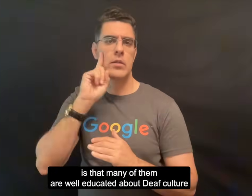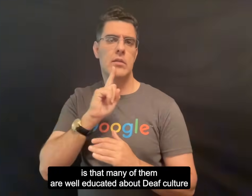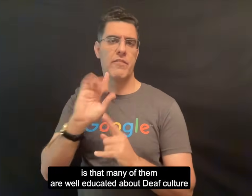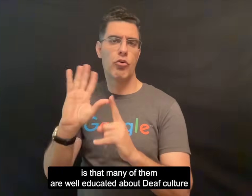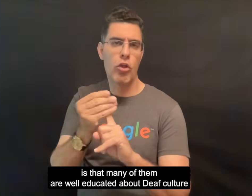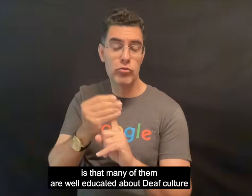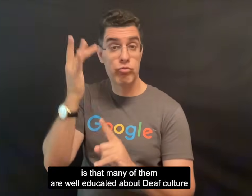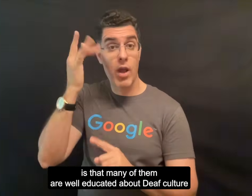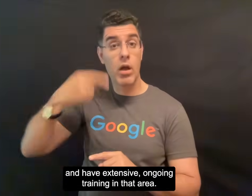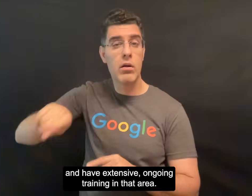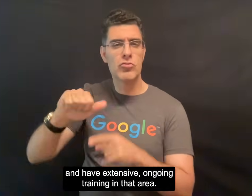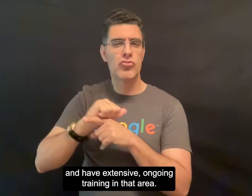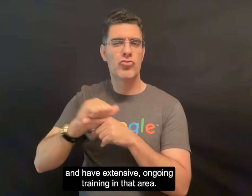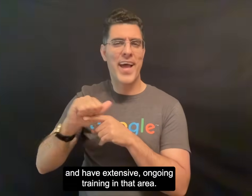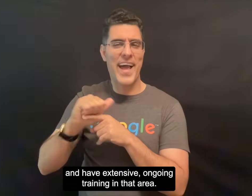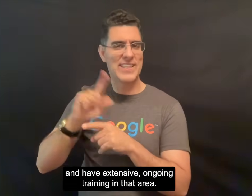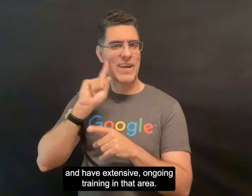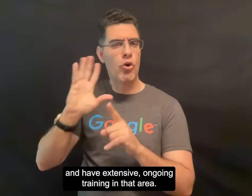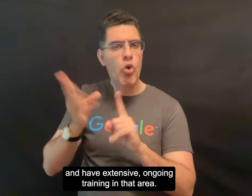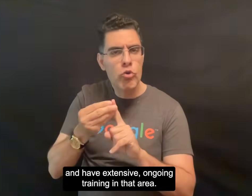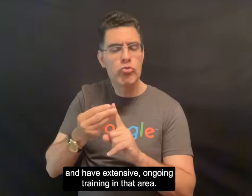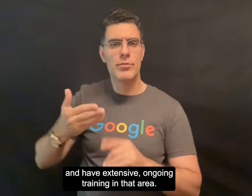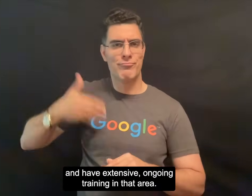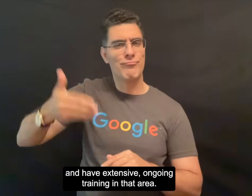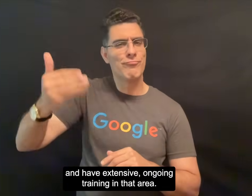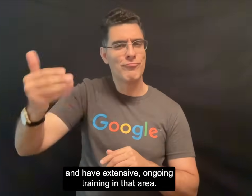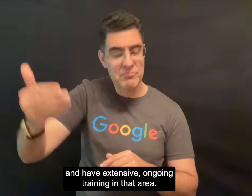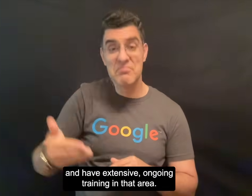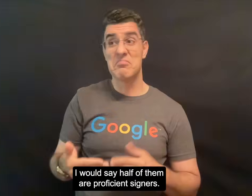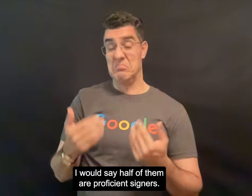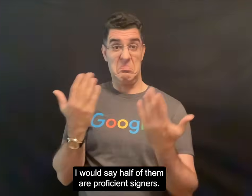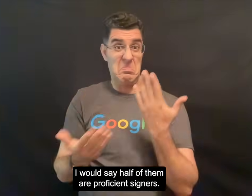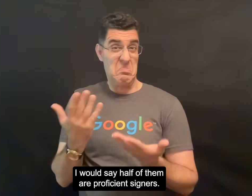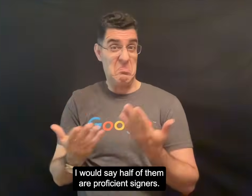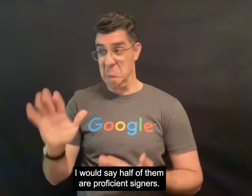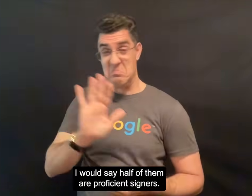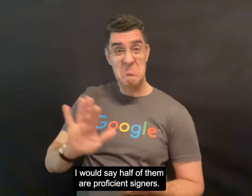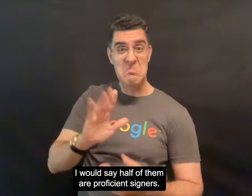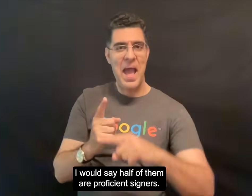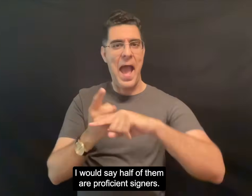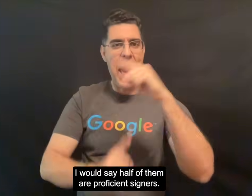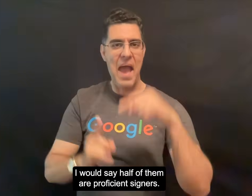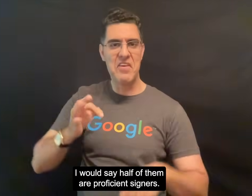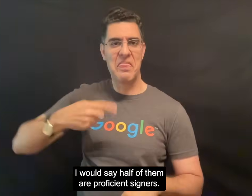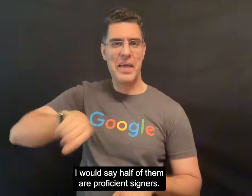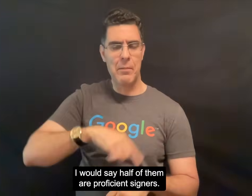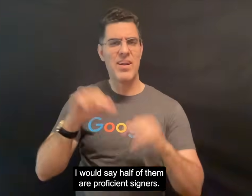about Deaf culture and have extensive ongoing training in that area. I would say half of them are proficient